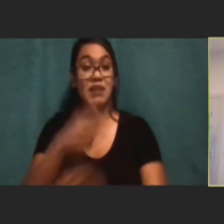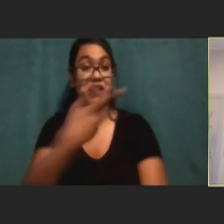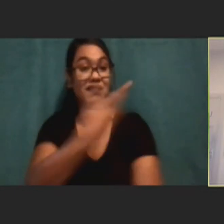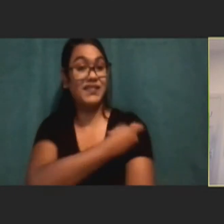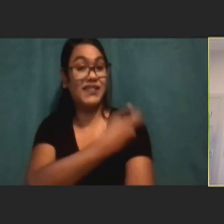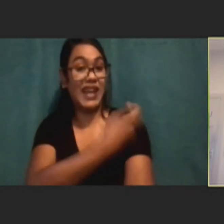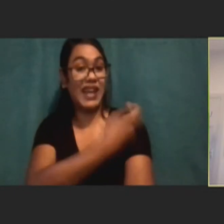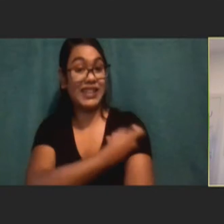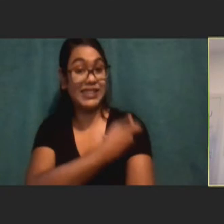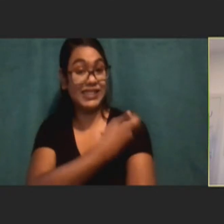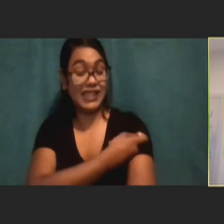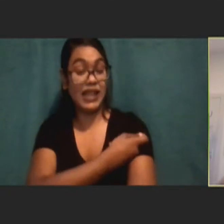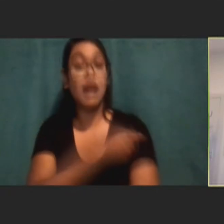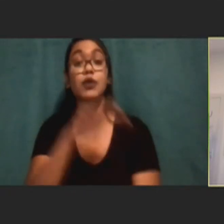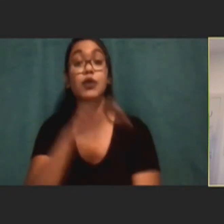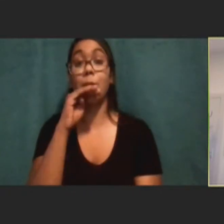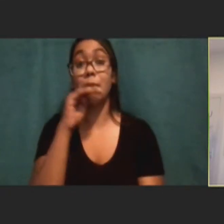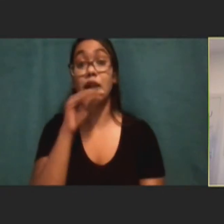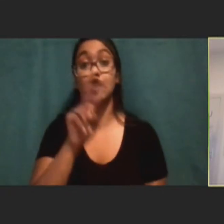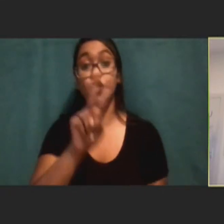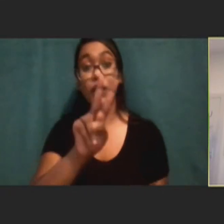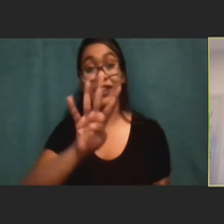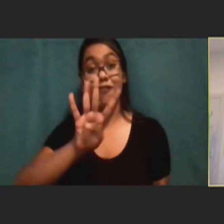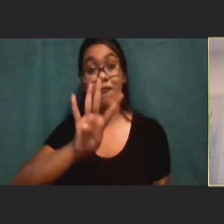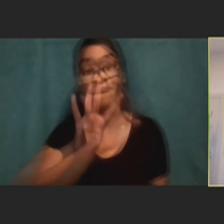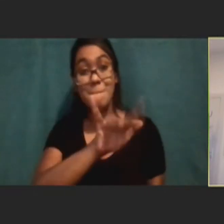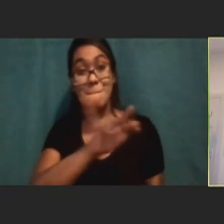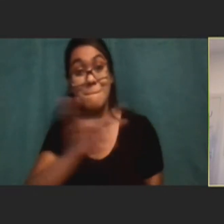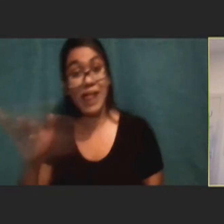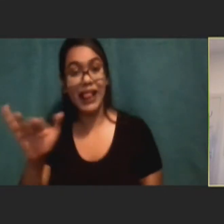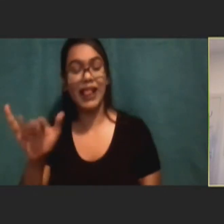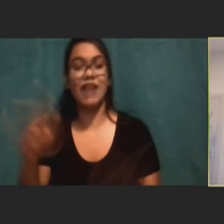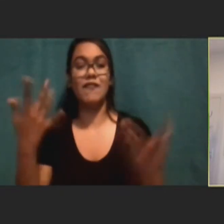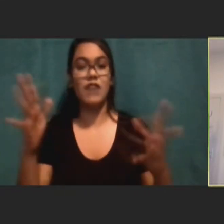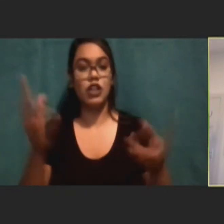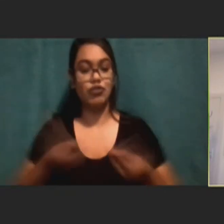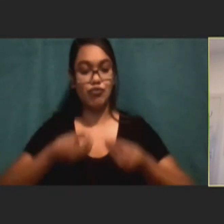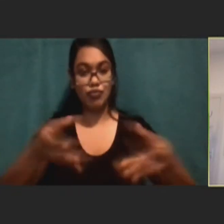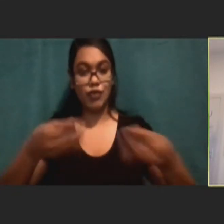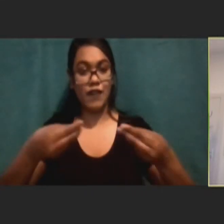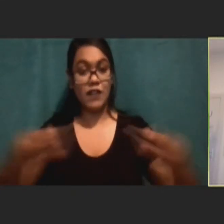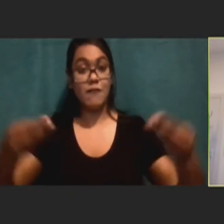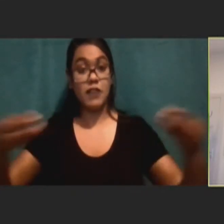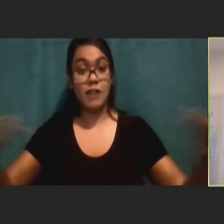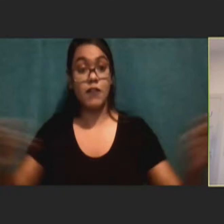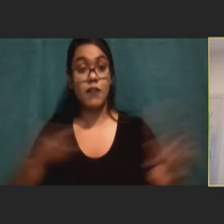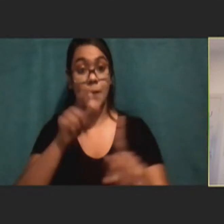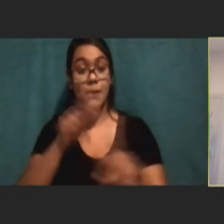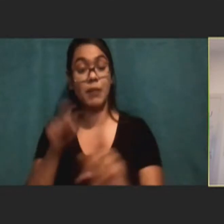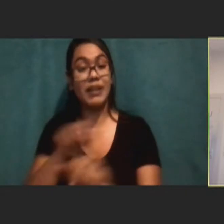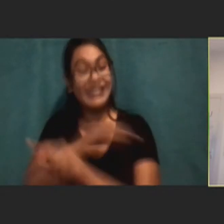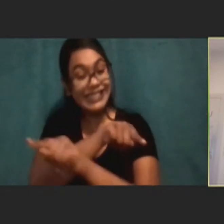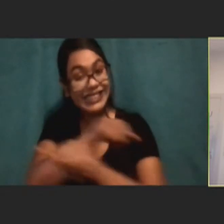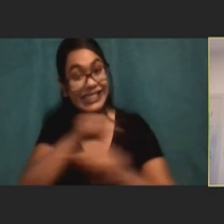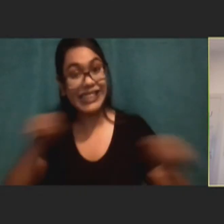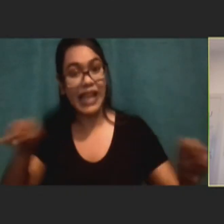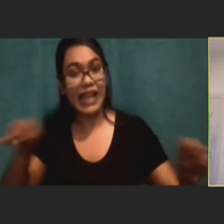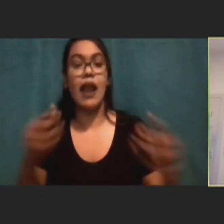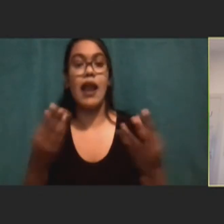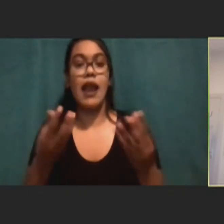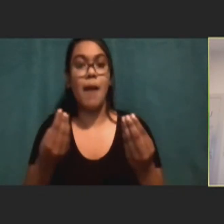million doses have been administered to people. And it's a very small number of those people who have been diagnosed